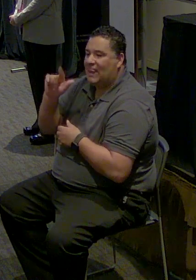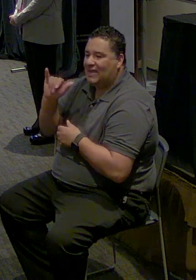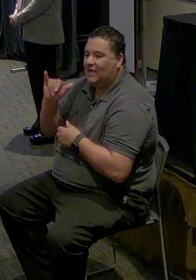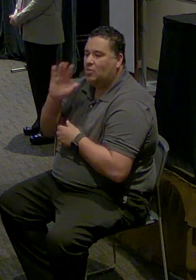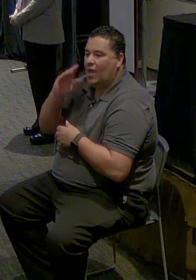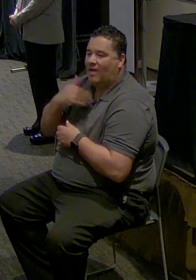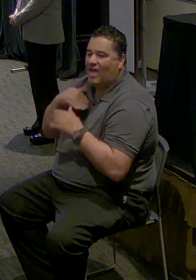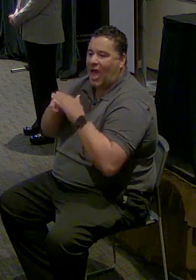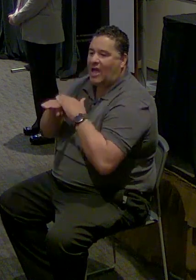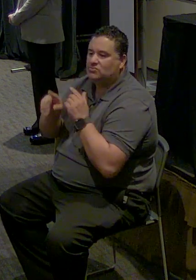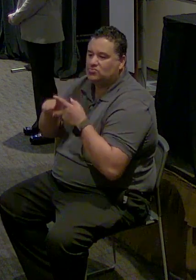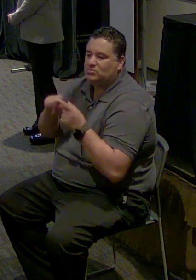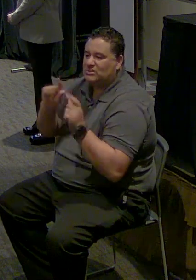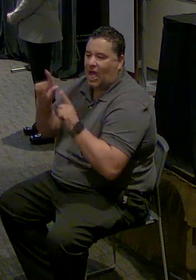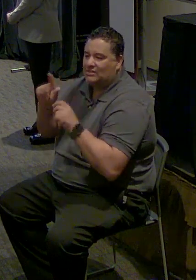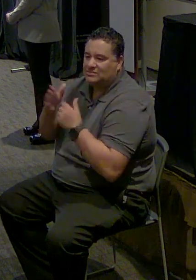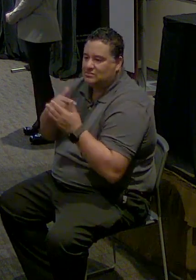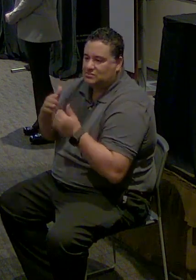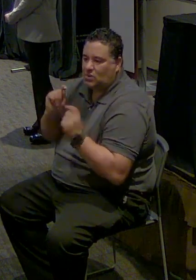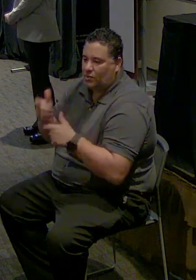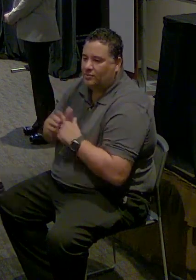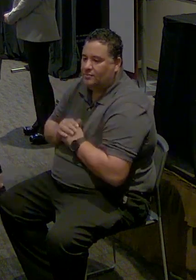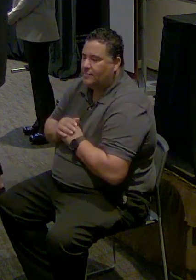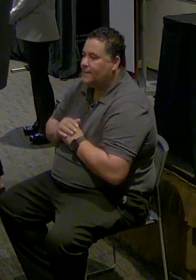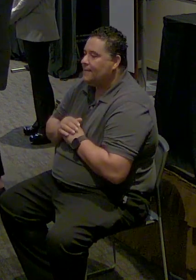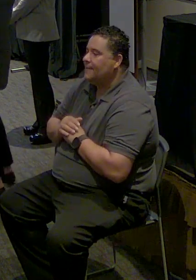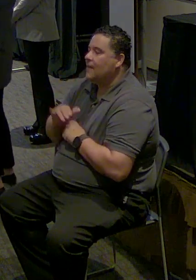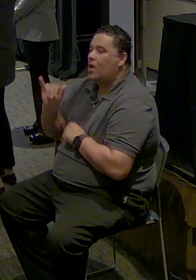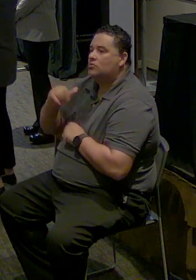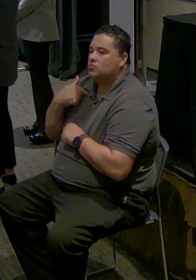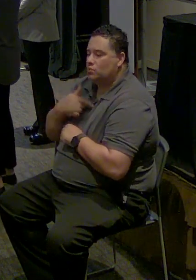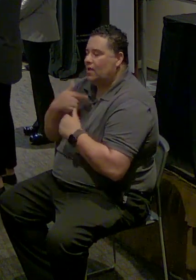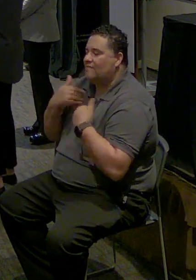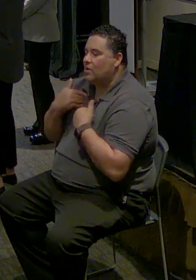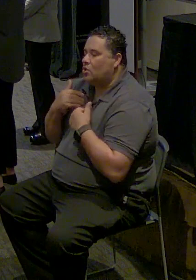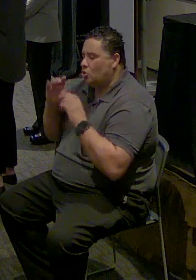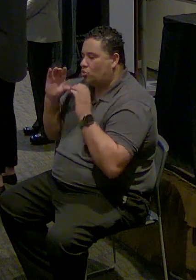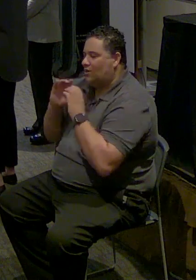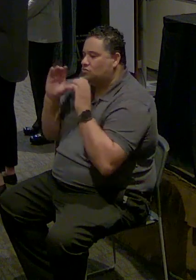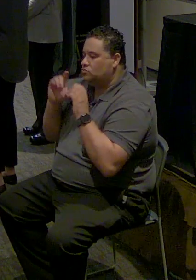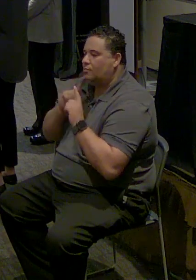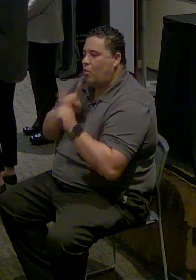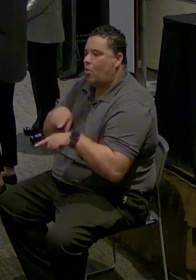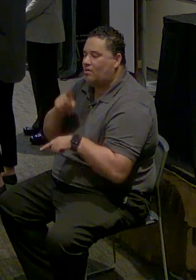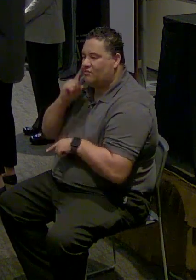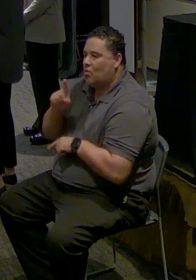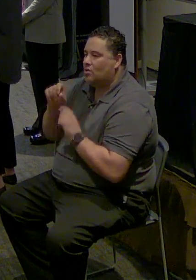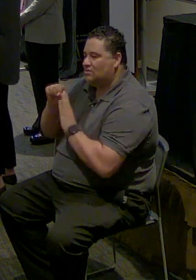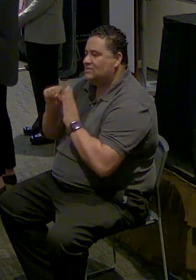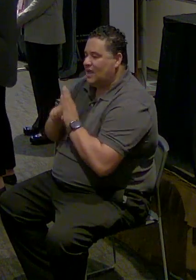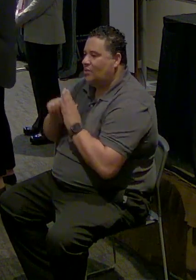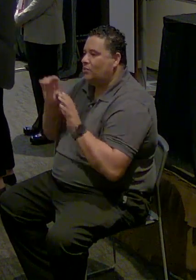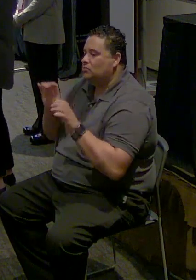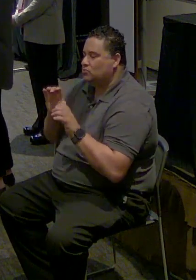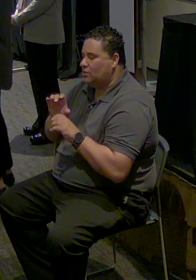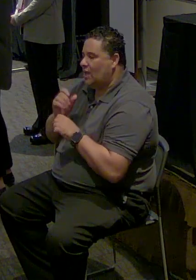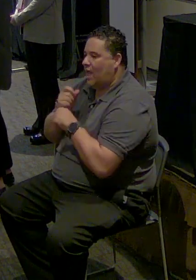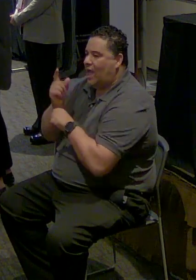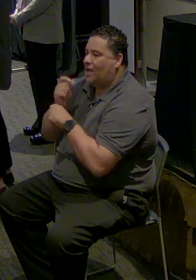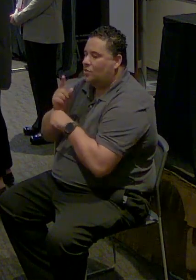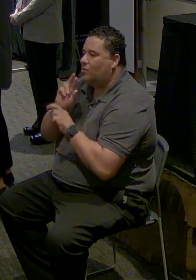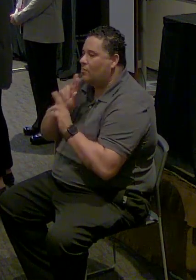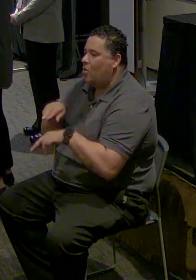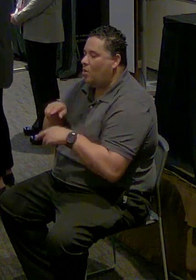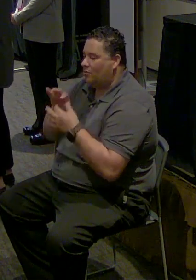slides right away. And then we have a credential report. We, for our state, do an annual report around